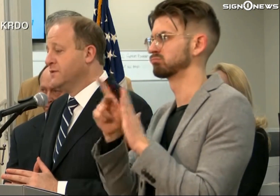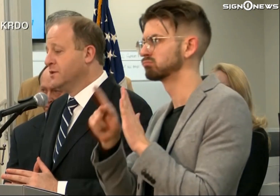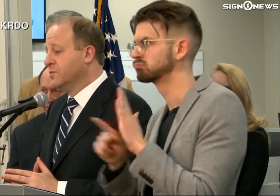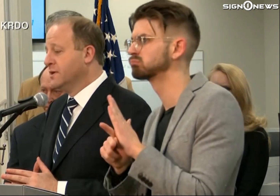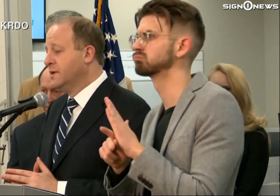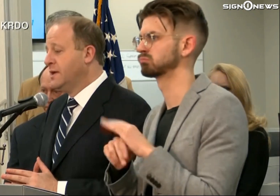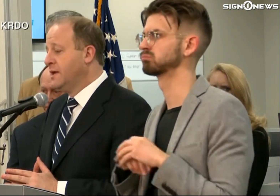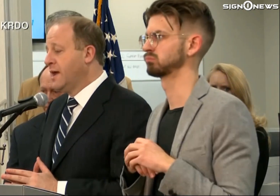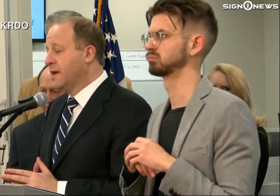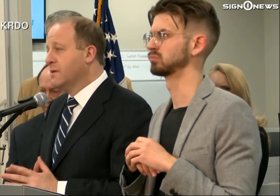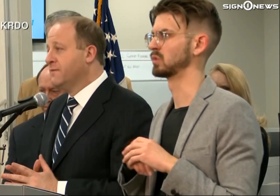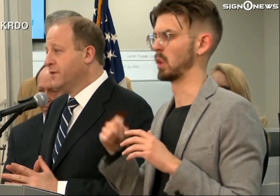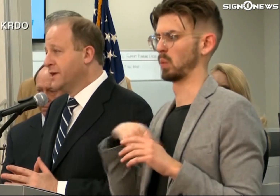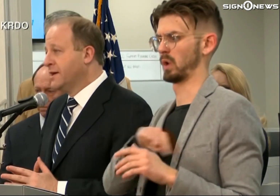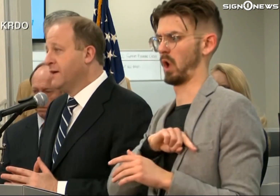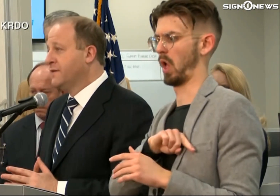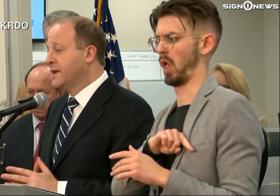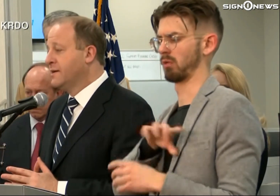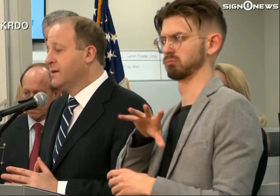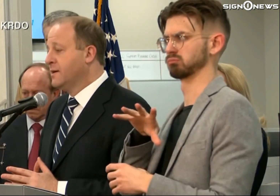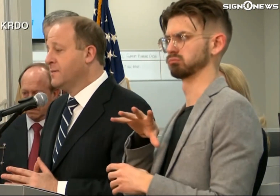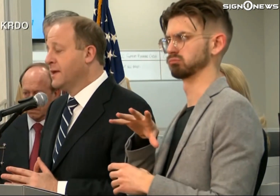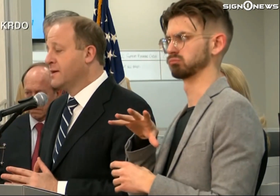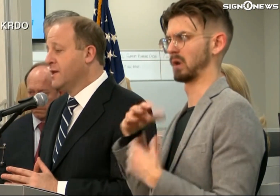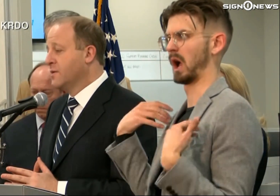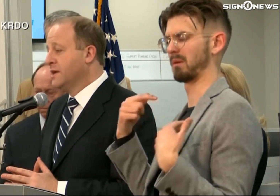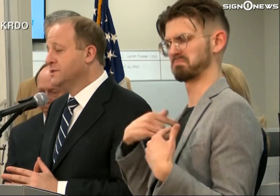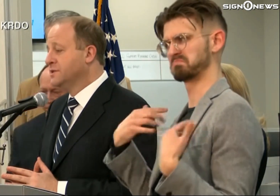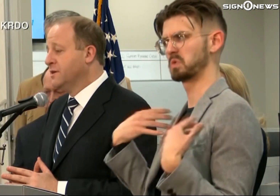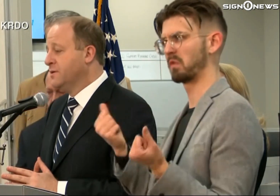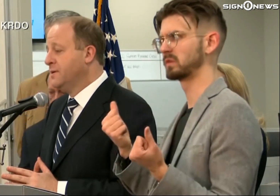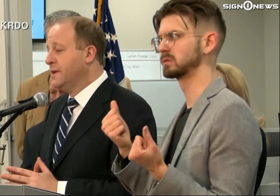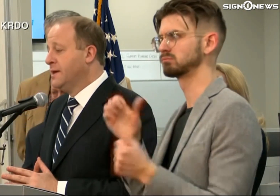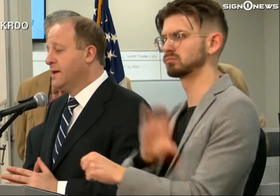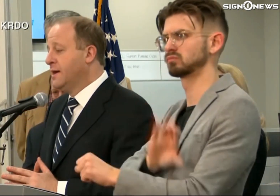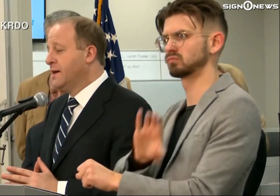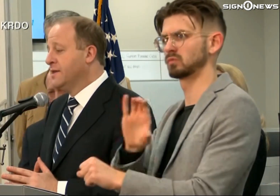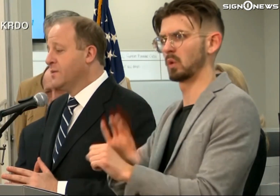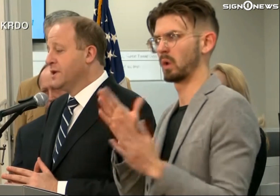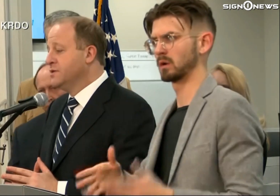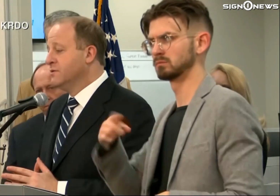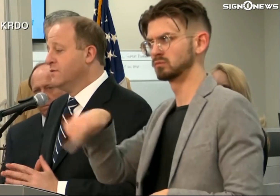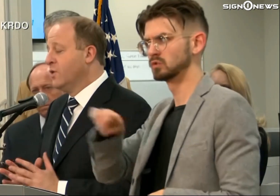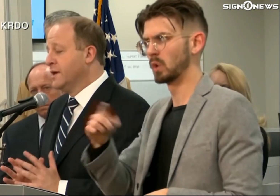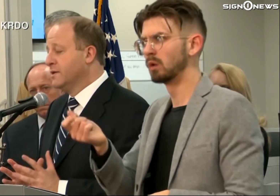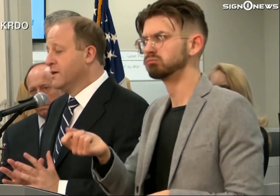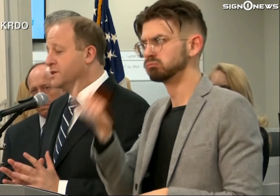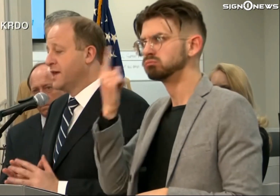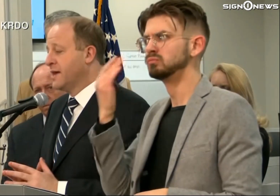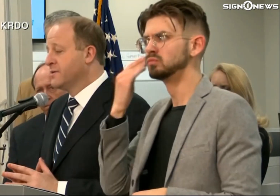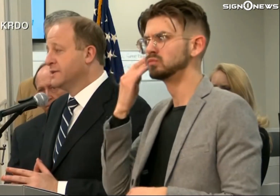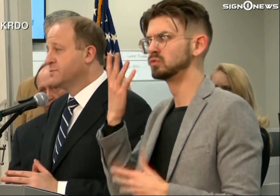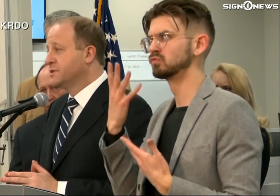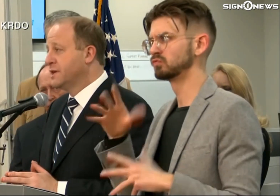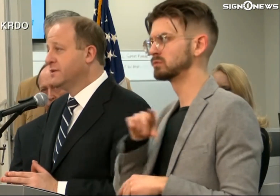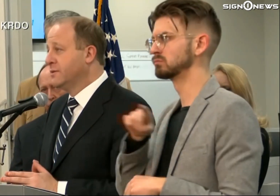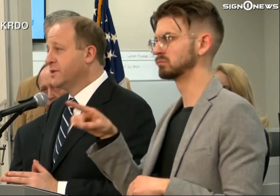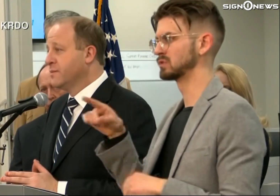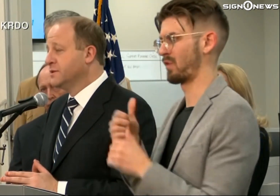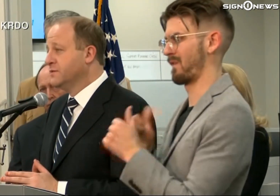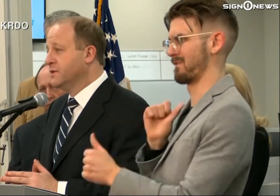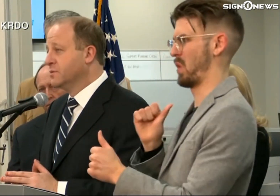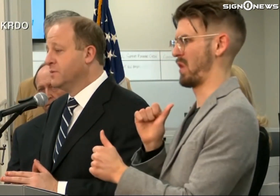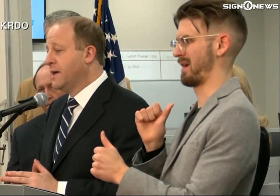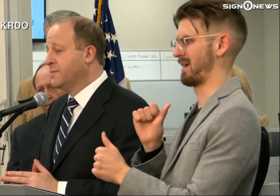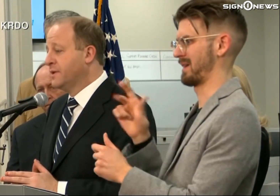our most vulnerable, and I'm fully confident that Coloradans know that we need to avoid large gatherings, particularly